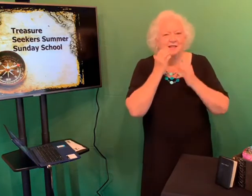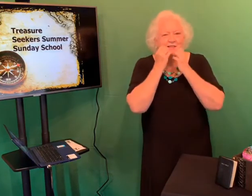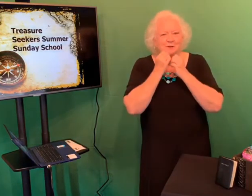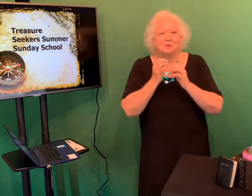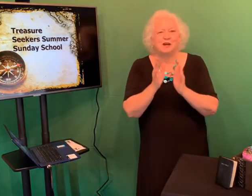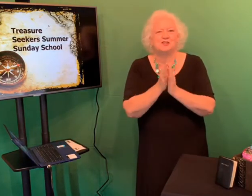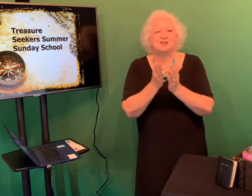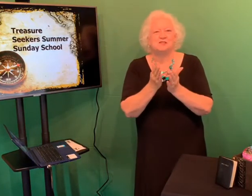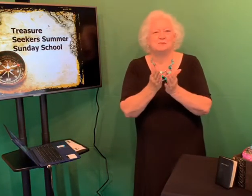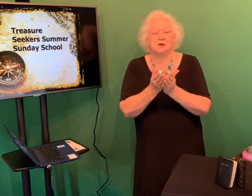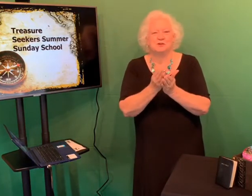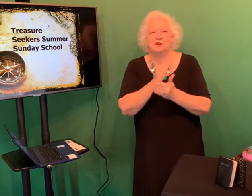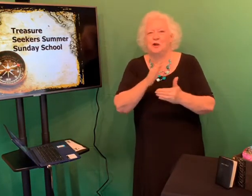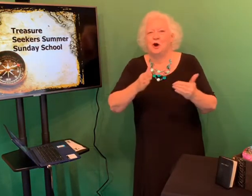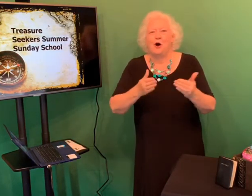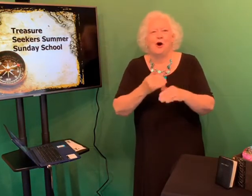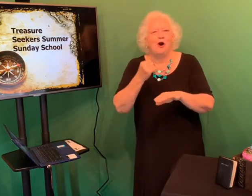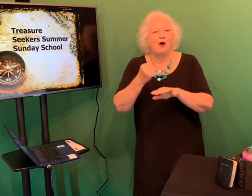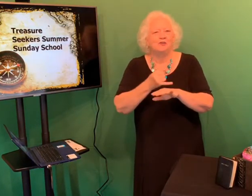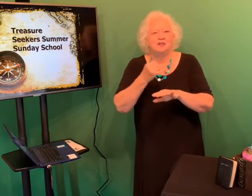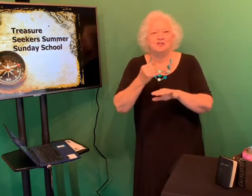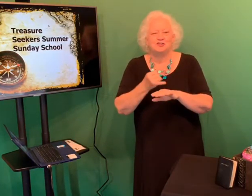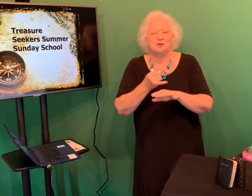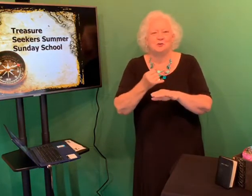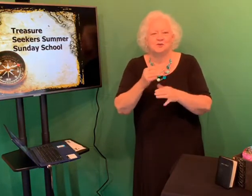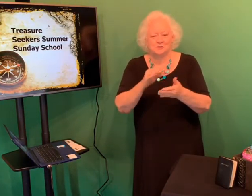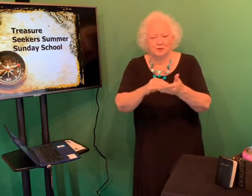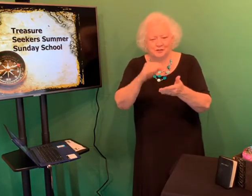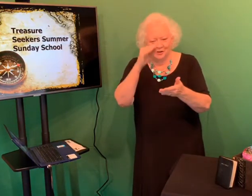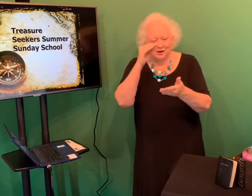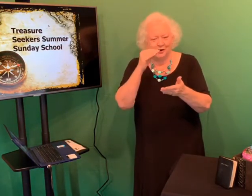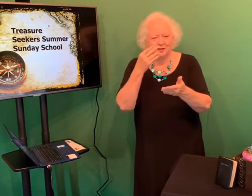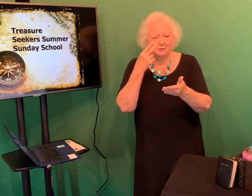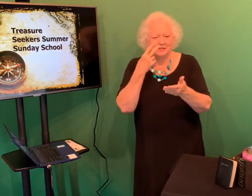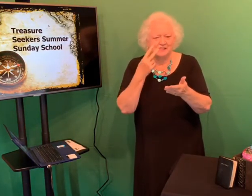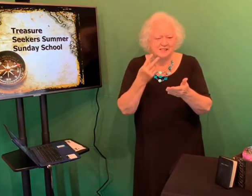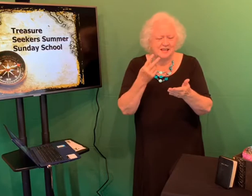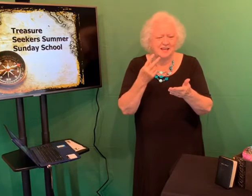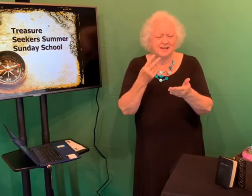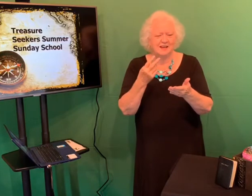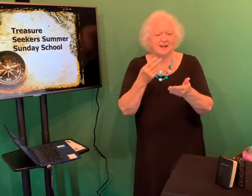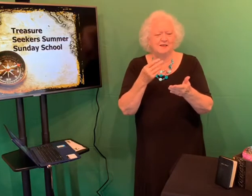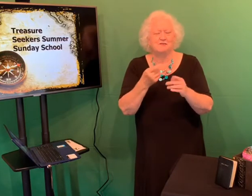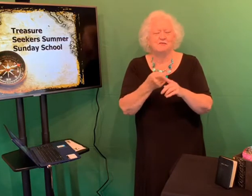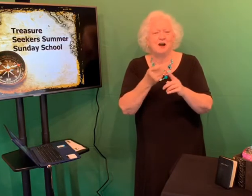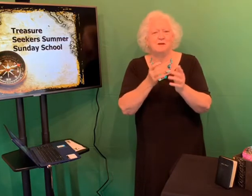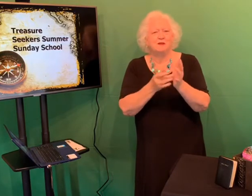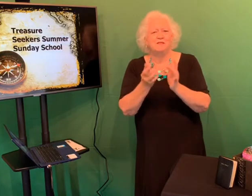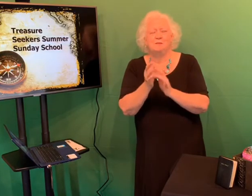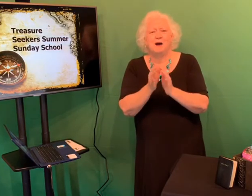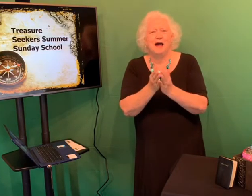God's precious book. All these jewels we learn and we see from the